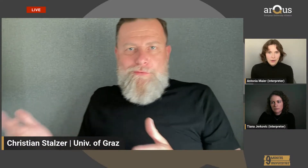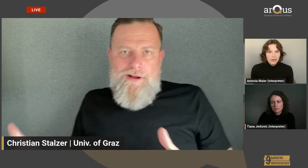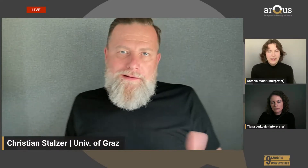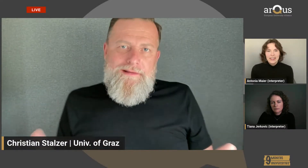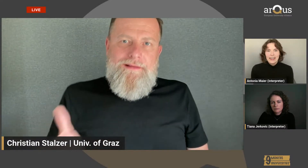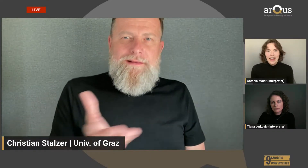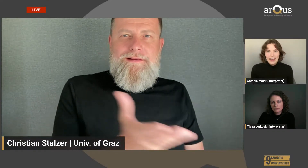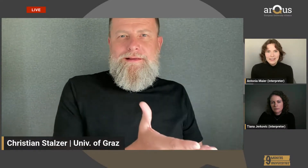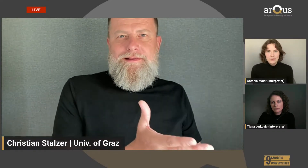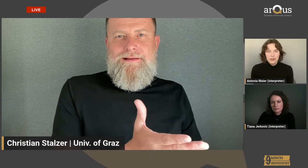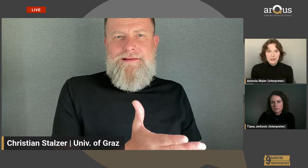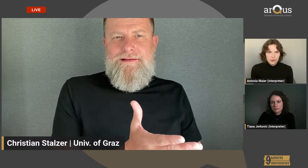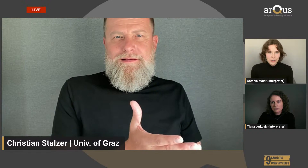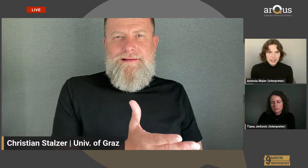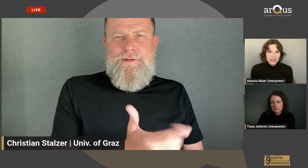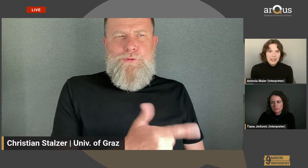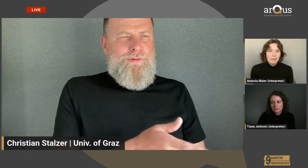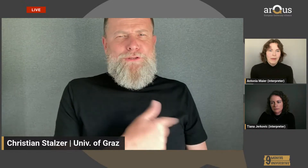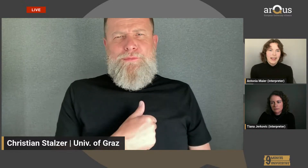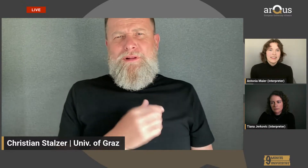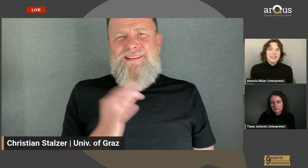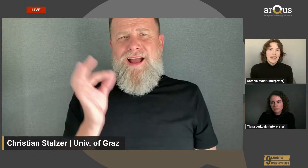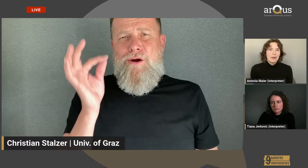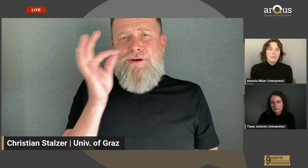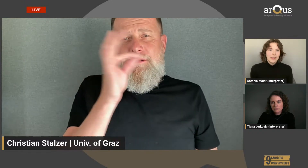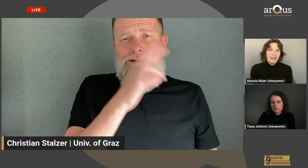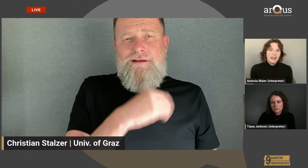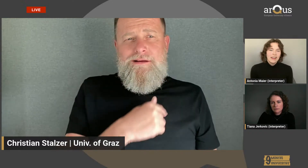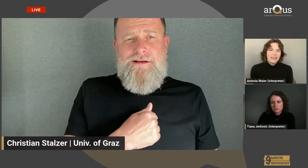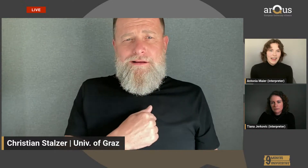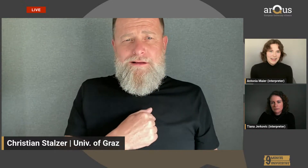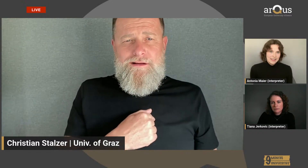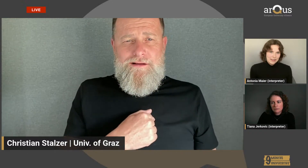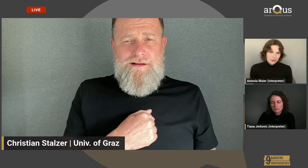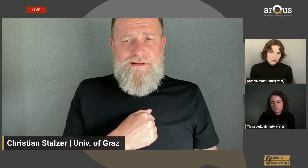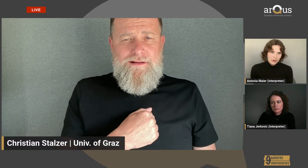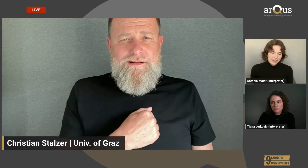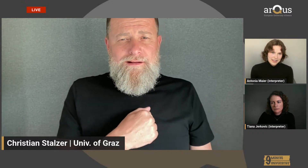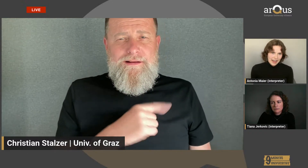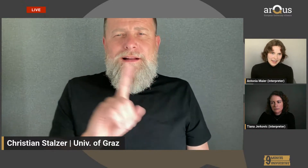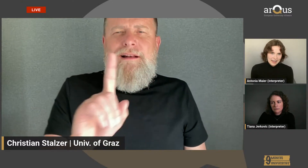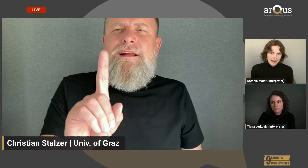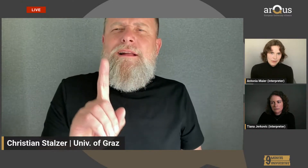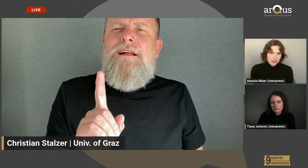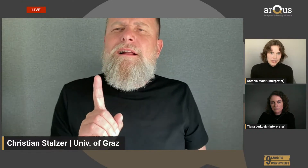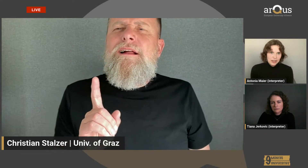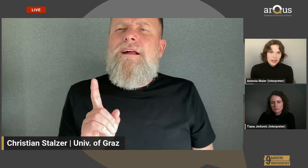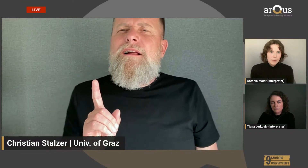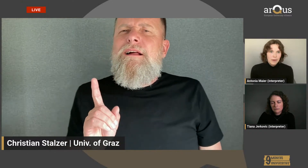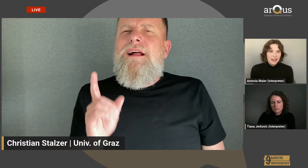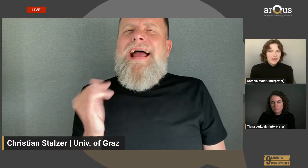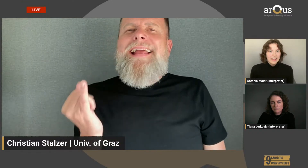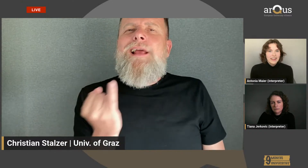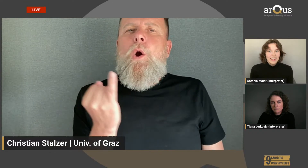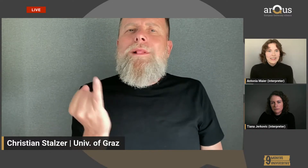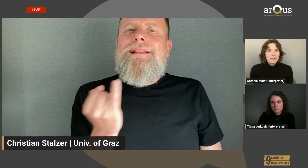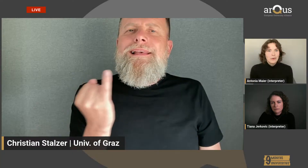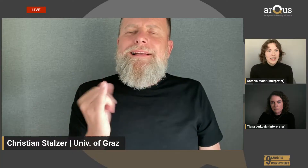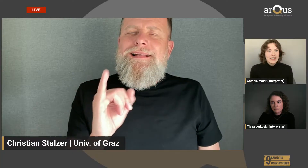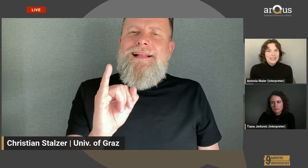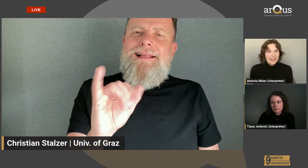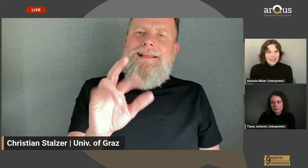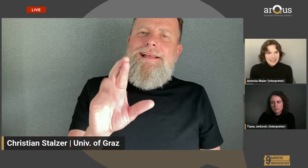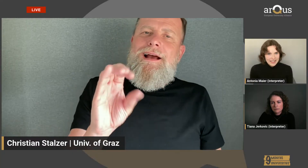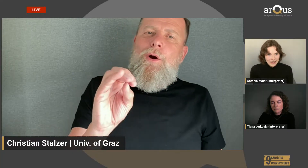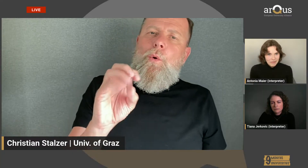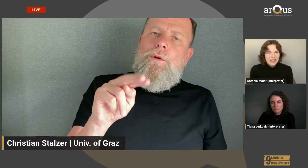goes south and the last resort might then be the access to a signed language. But I think that is